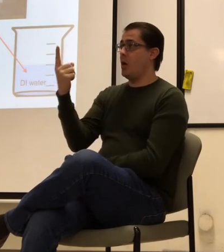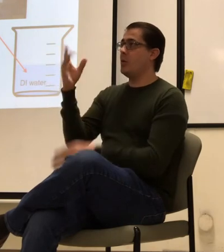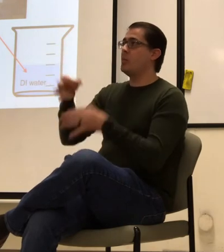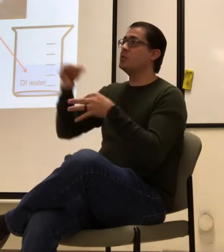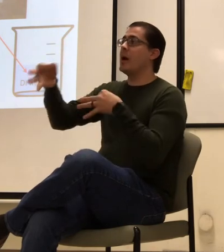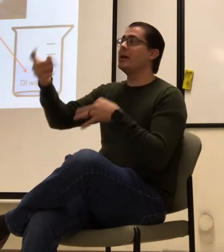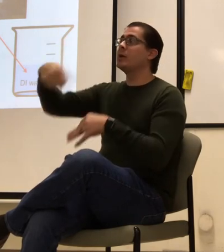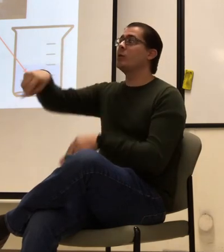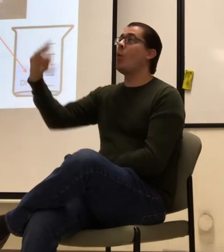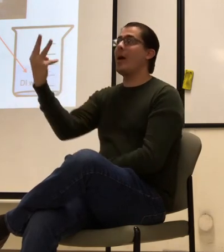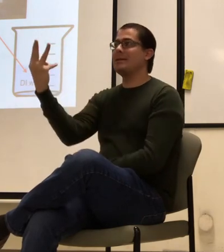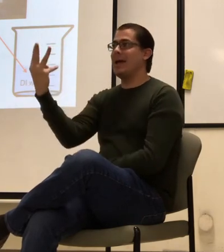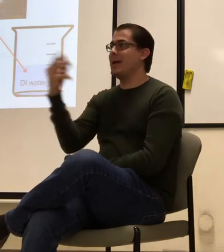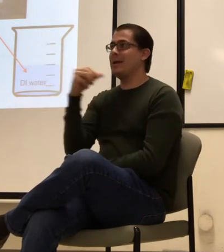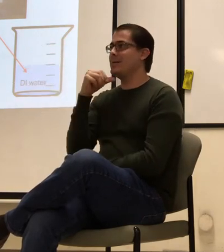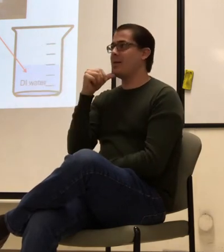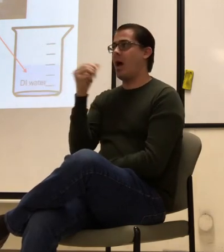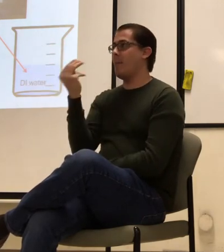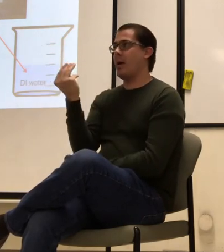Monday.